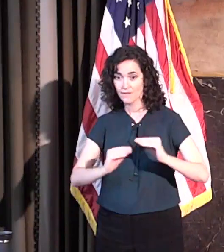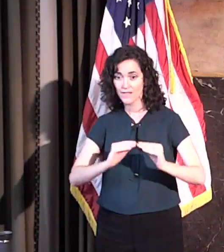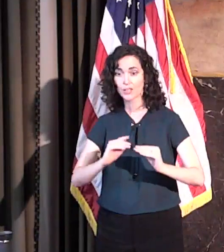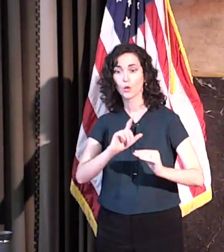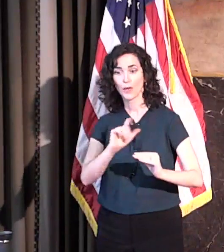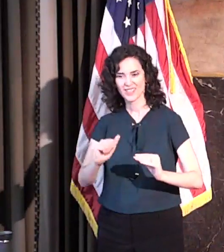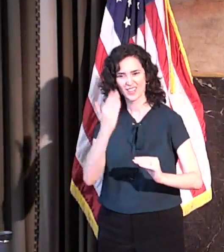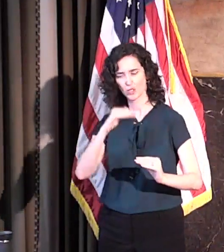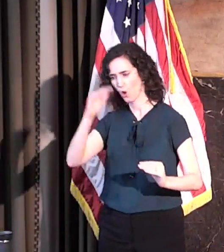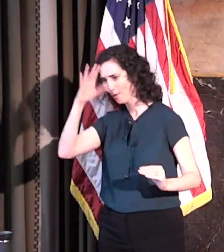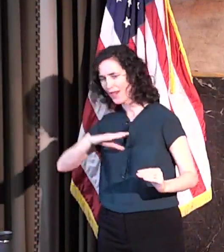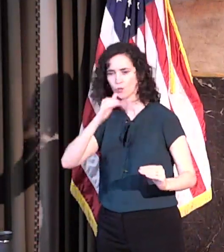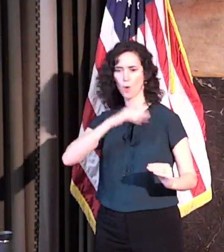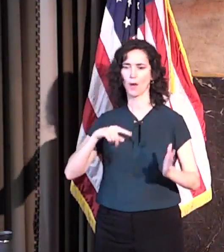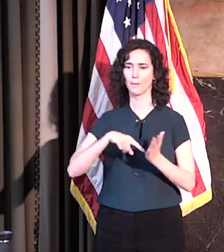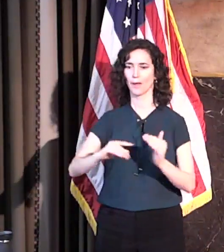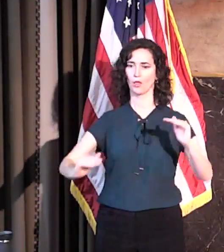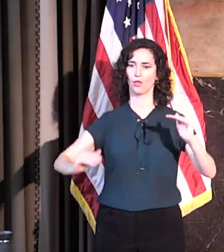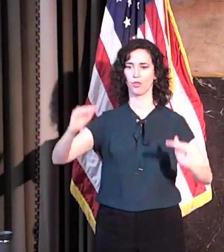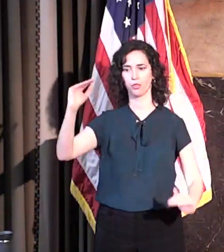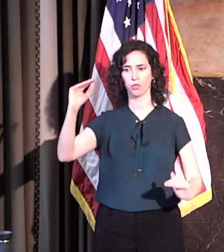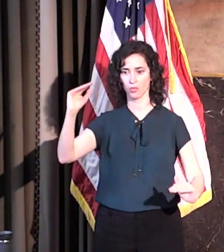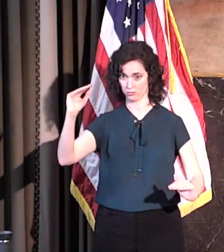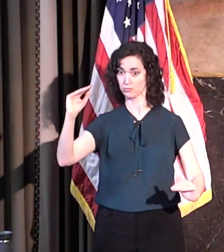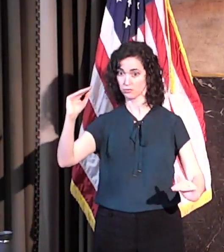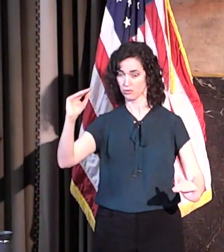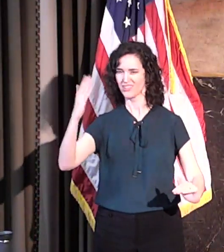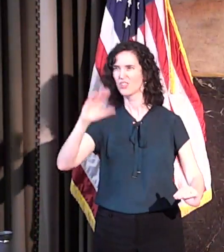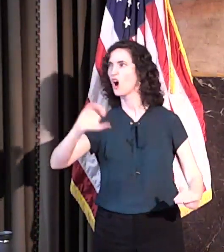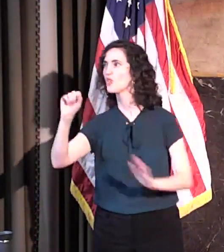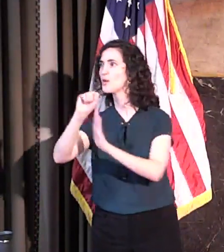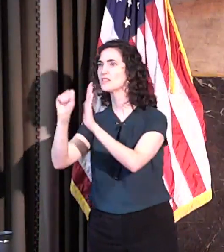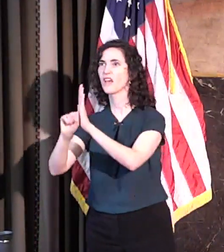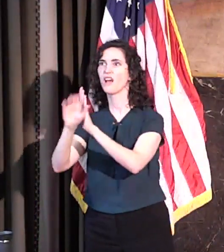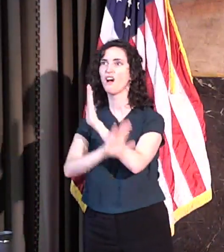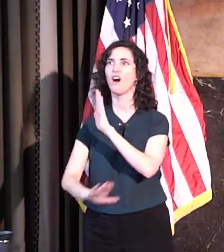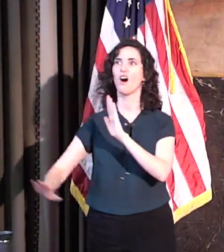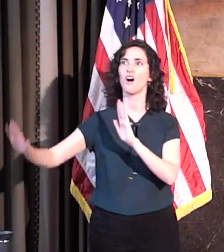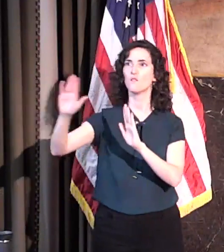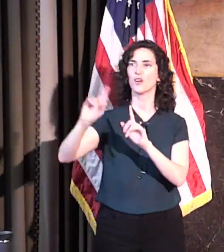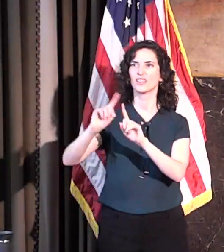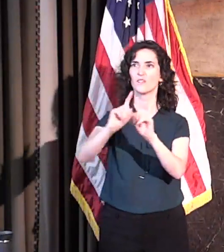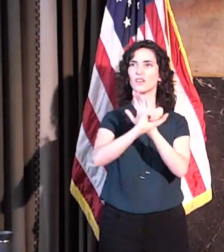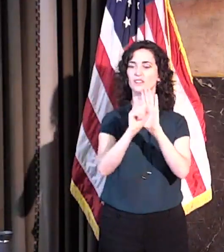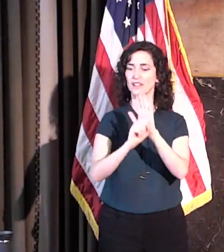pay gap, which remains among the very worst in the country.